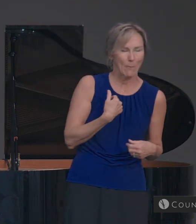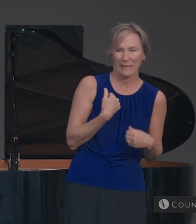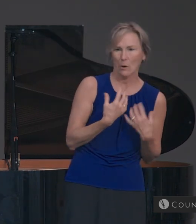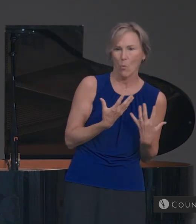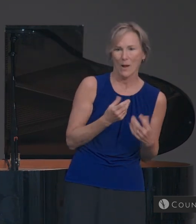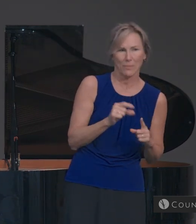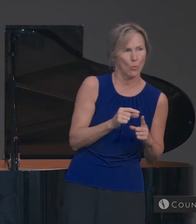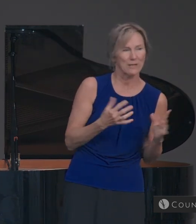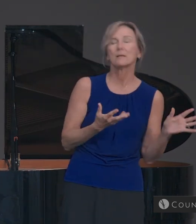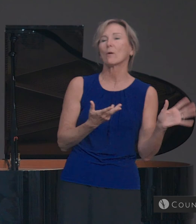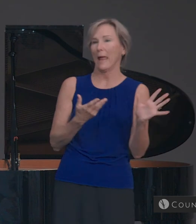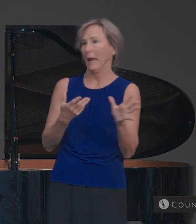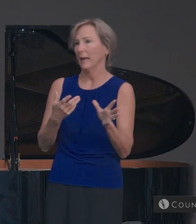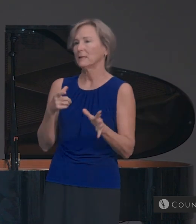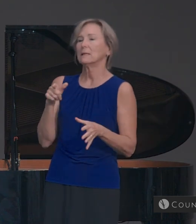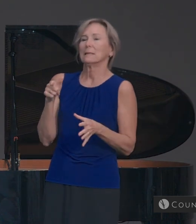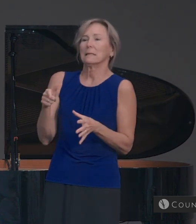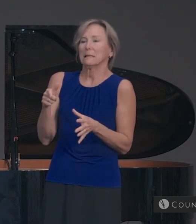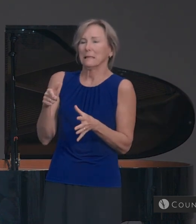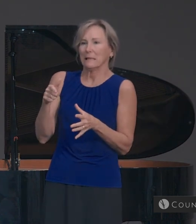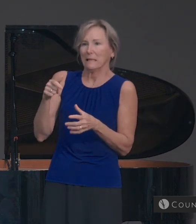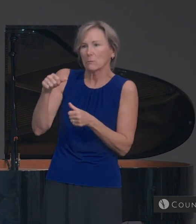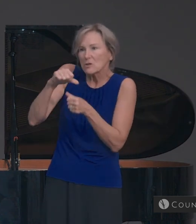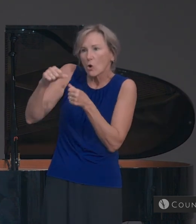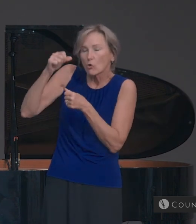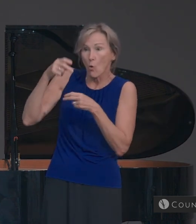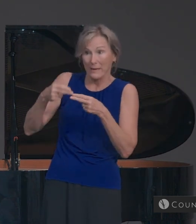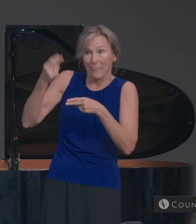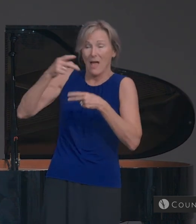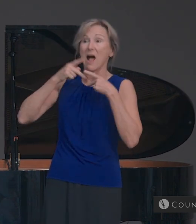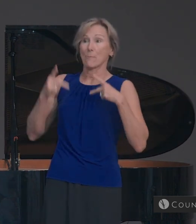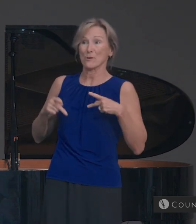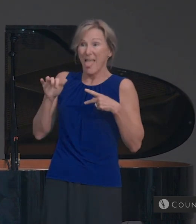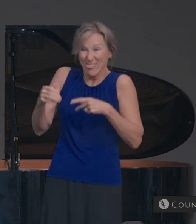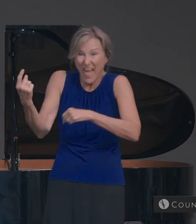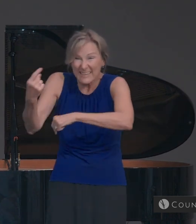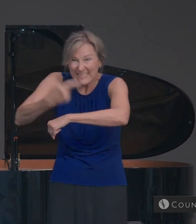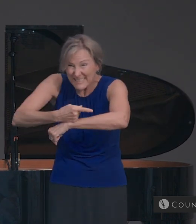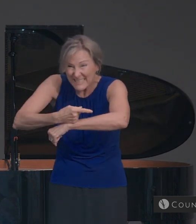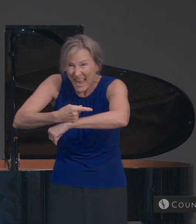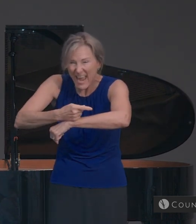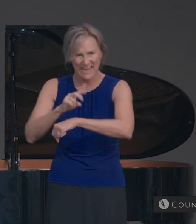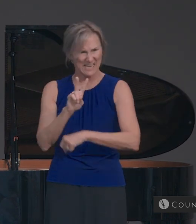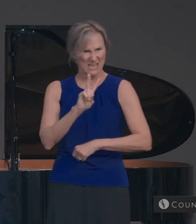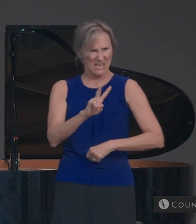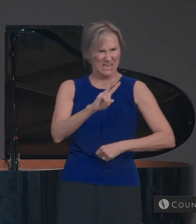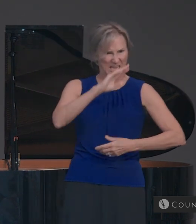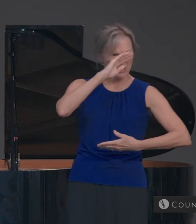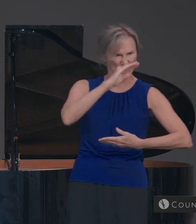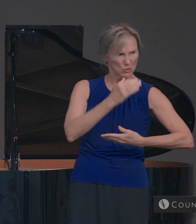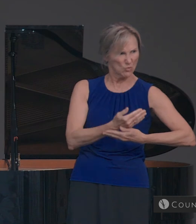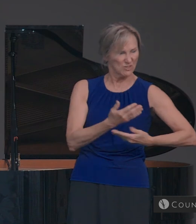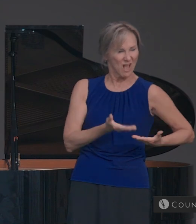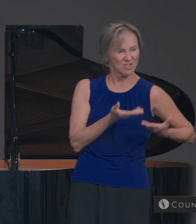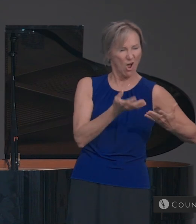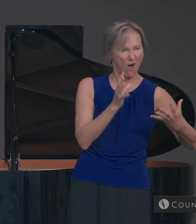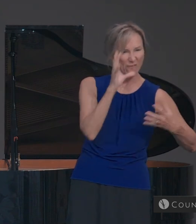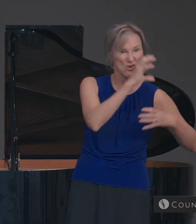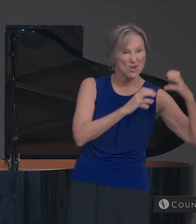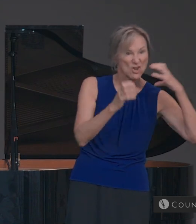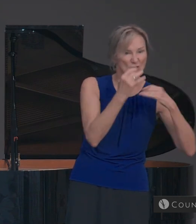Anointed high priest. The very day he was anointed high priest, his two sons offered some kind of strange fire, and they